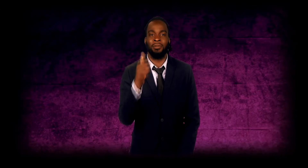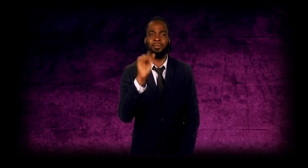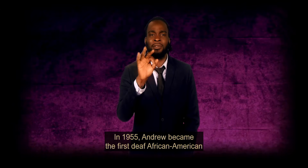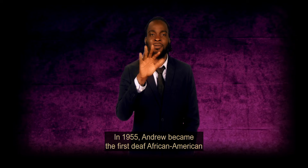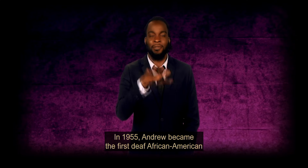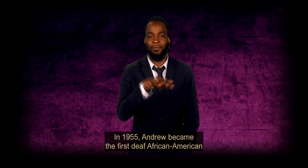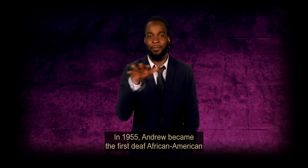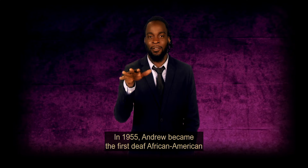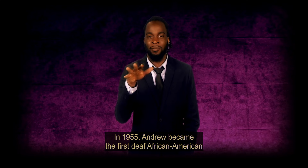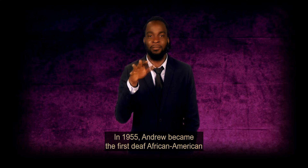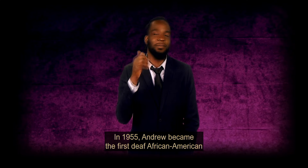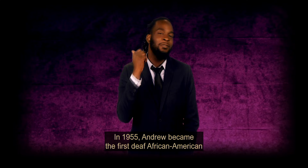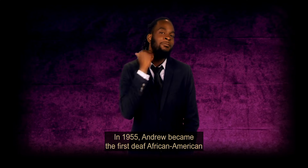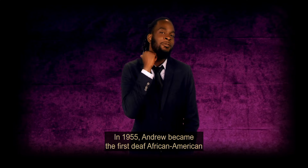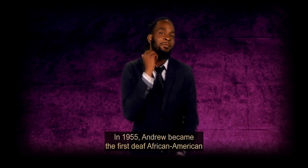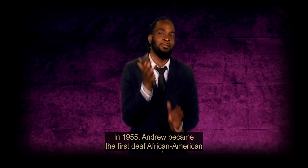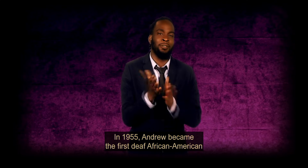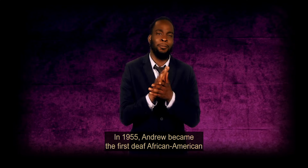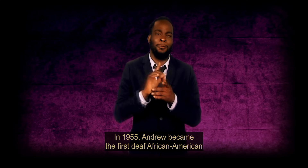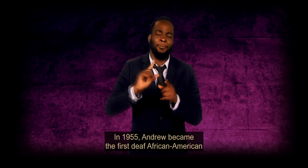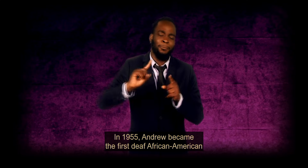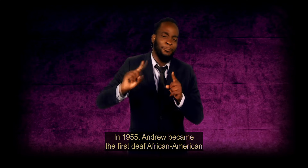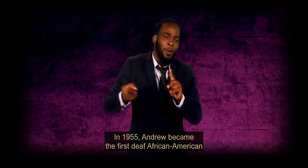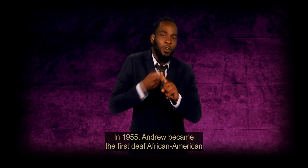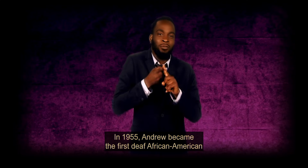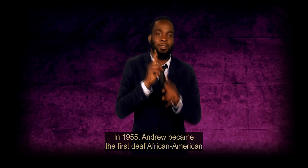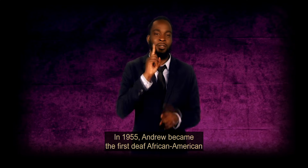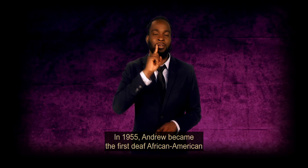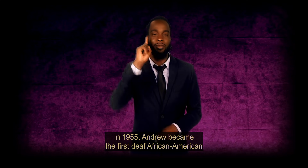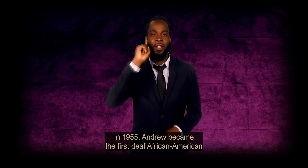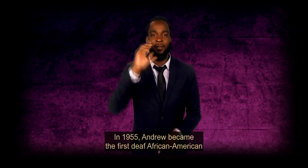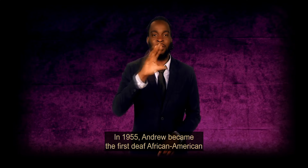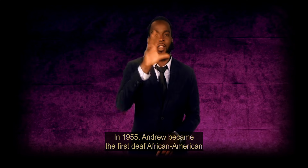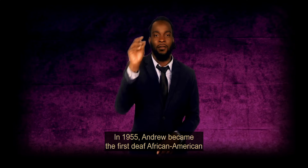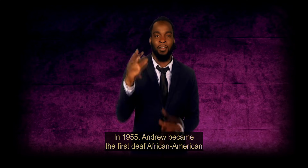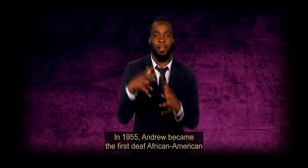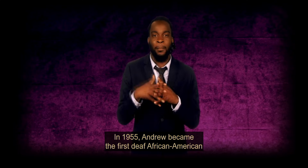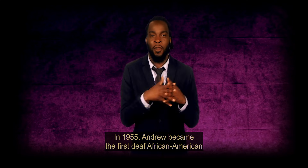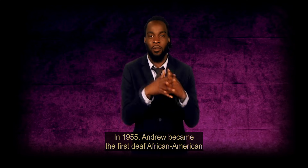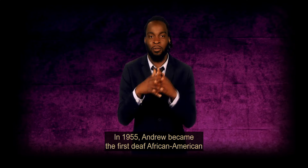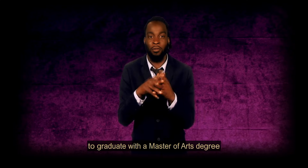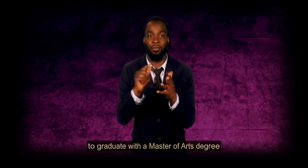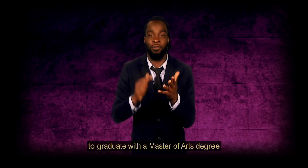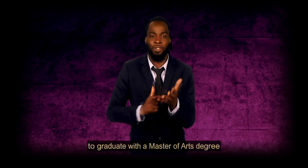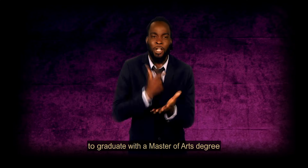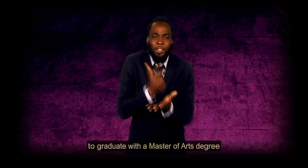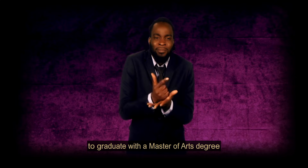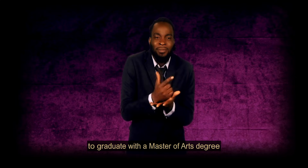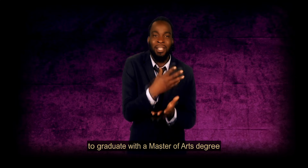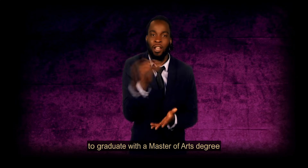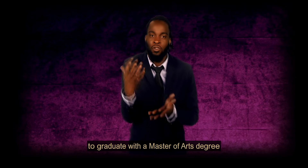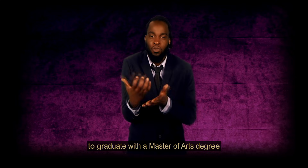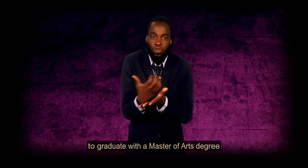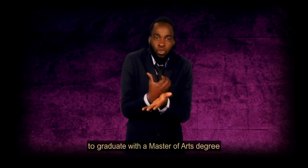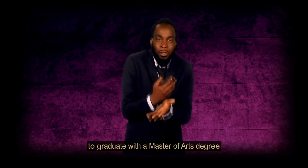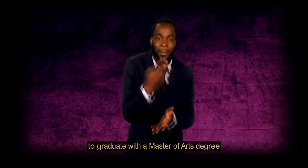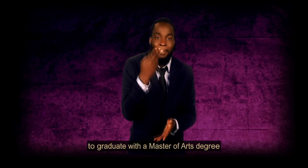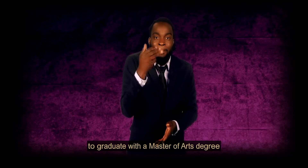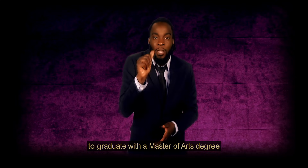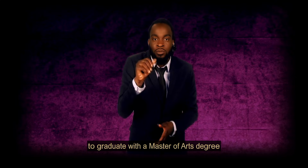In 1955, Andrew became the first deaf African American to graduate with a Master of Arts degree